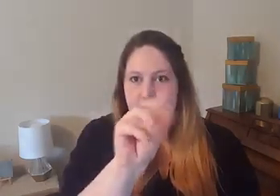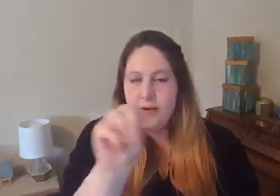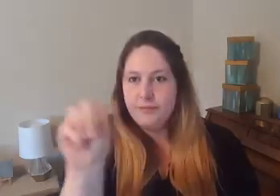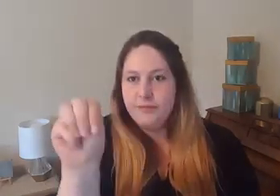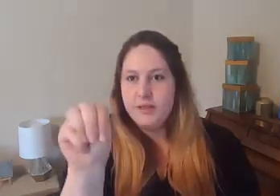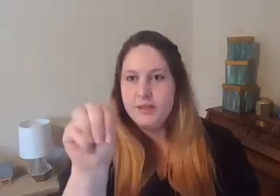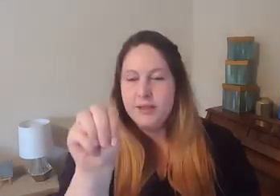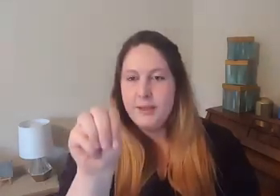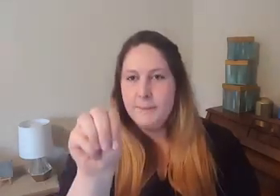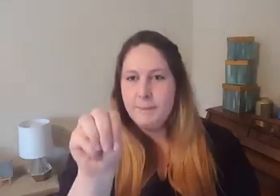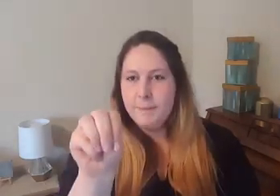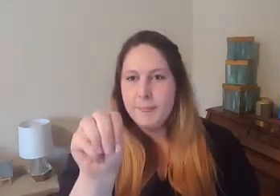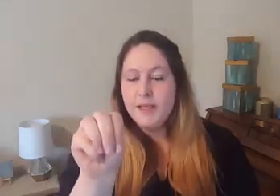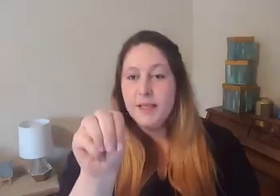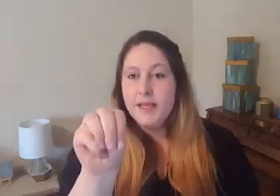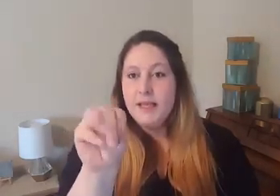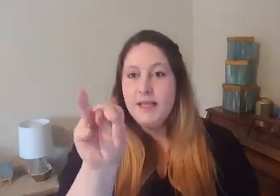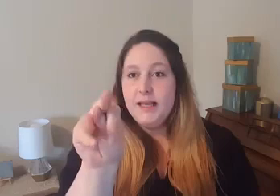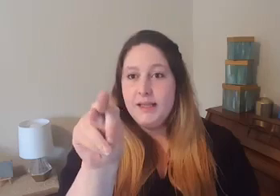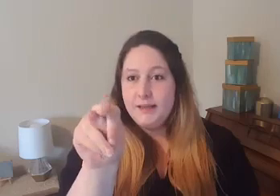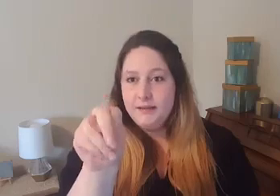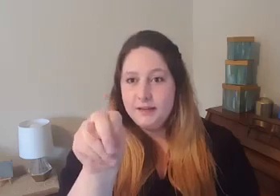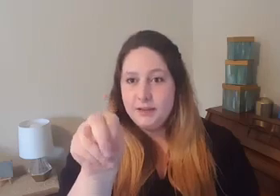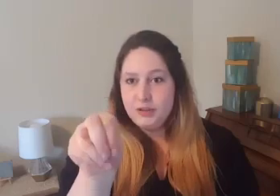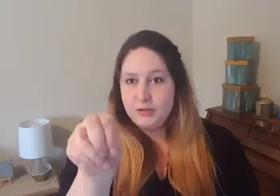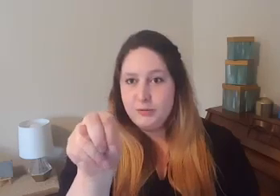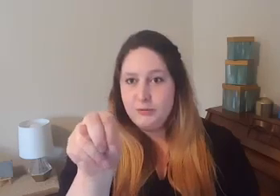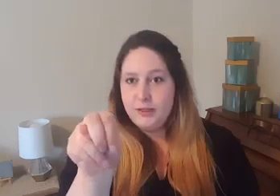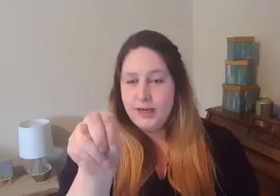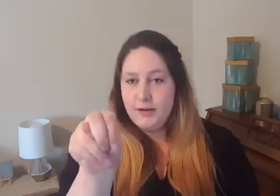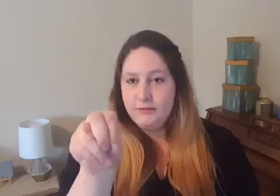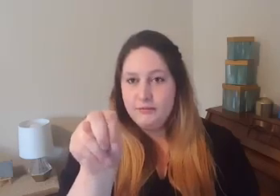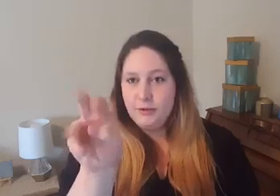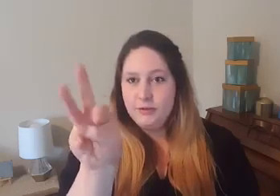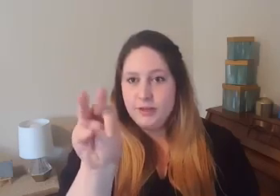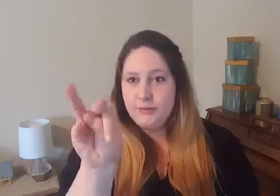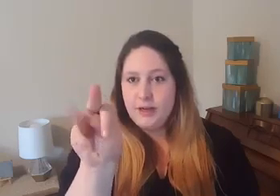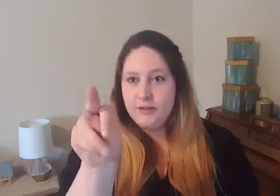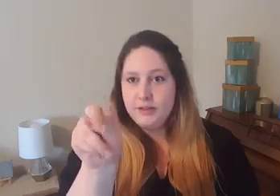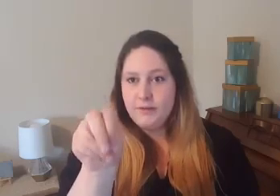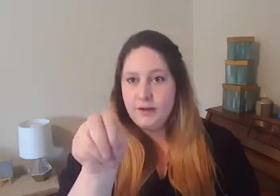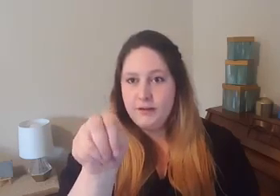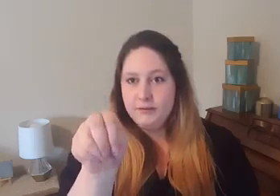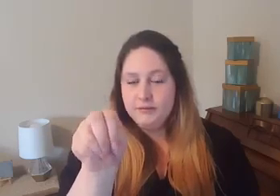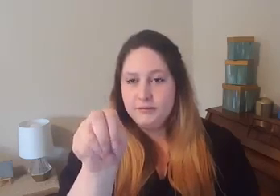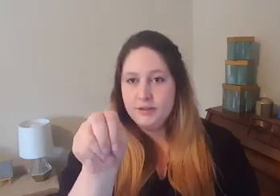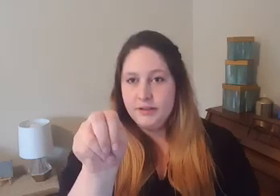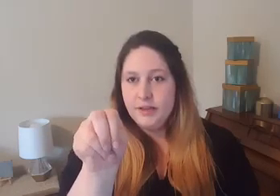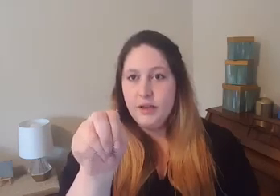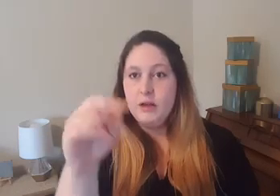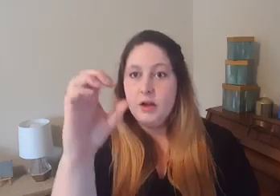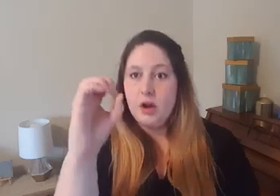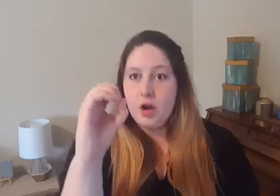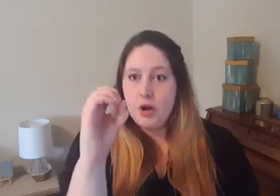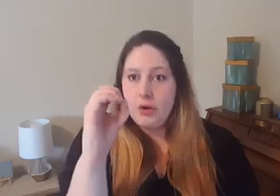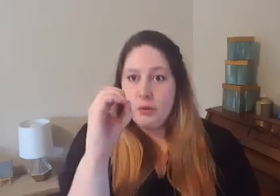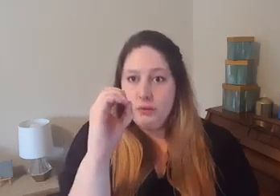out. M, N, so you're just going to move one down. Move your thumb down just a finger. O,